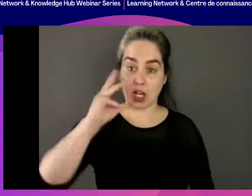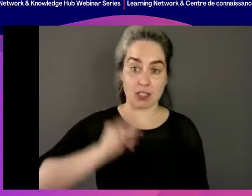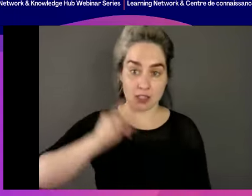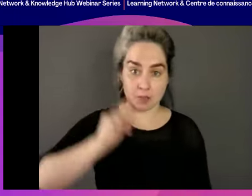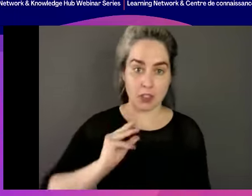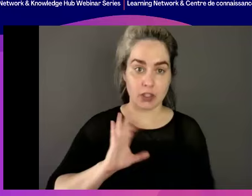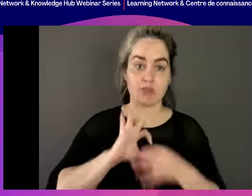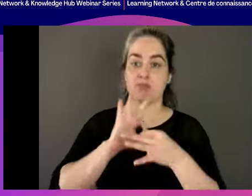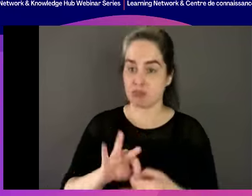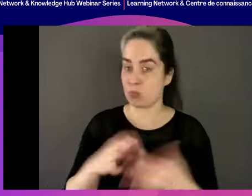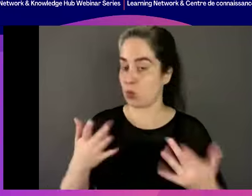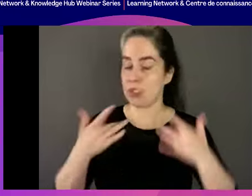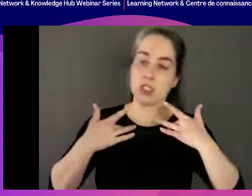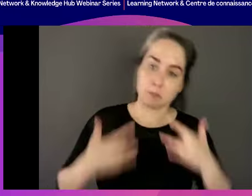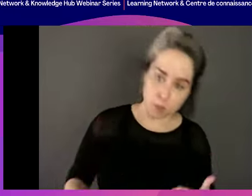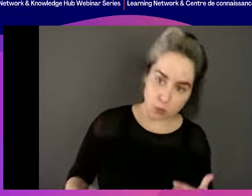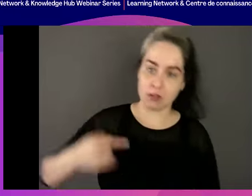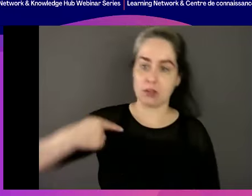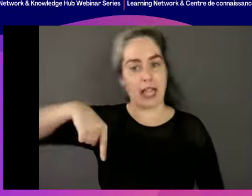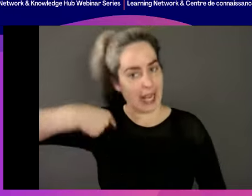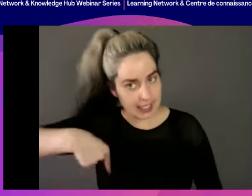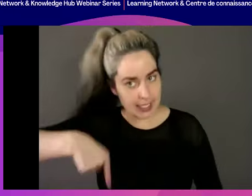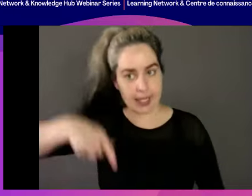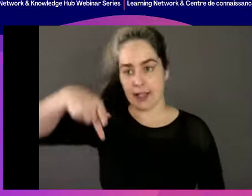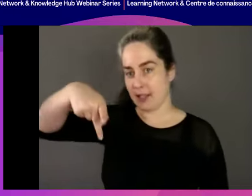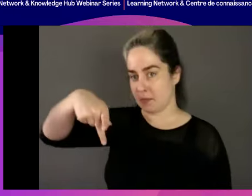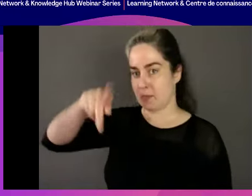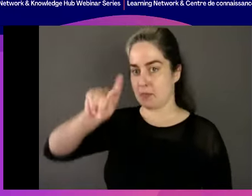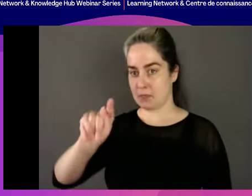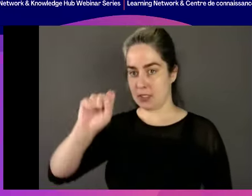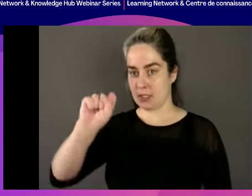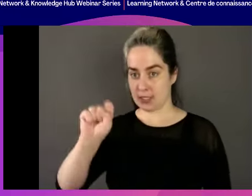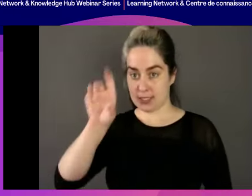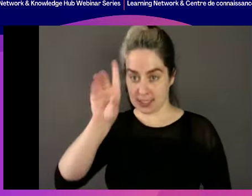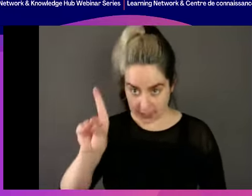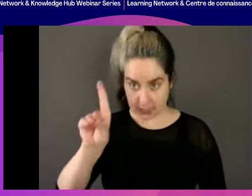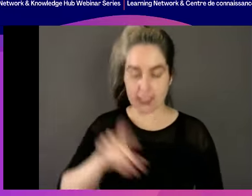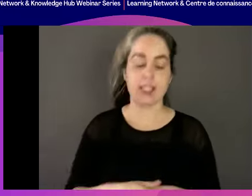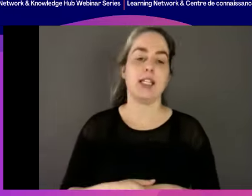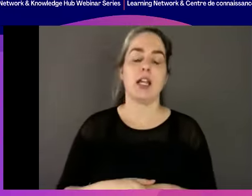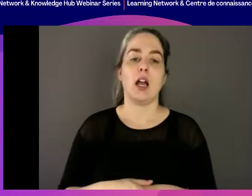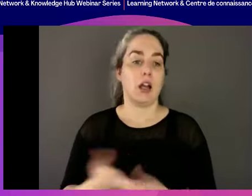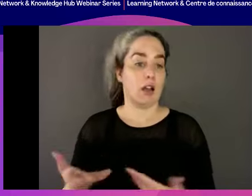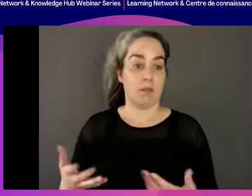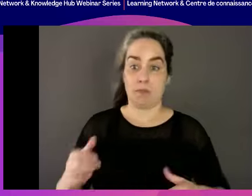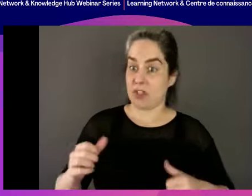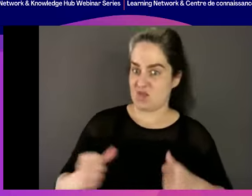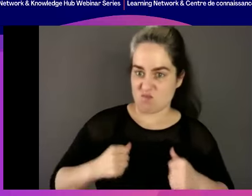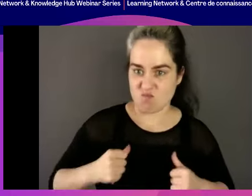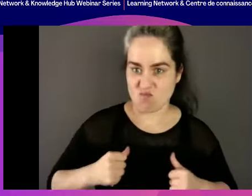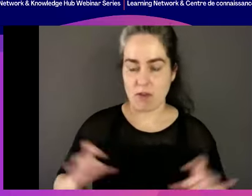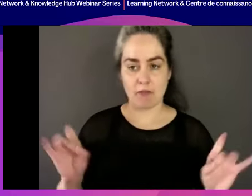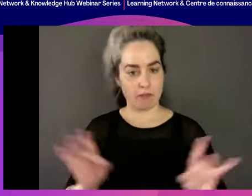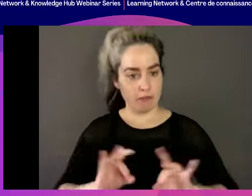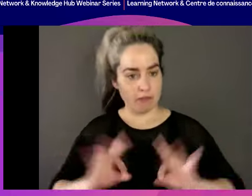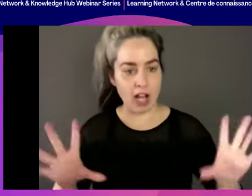depressed mood, anxiety, post-traumatic stress disorder, aggression, violence, delinquency,